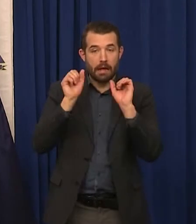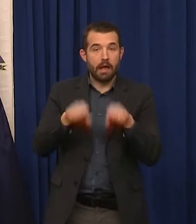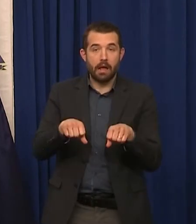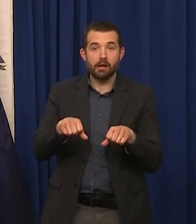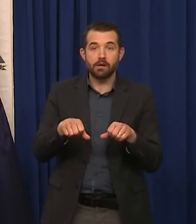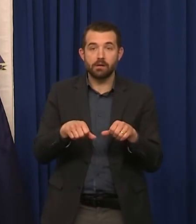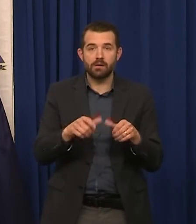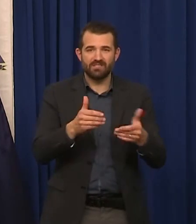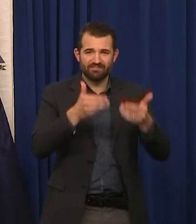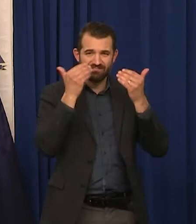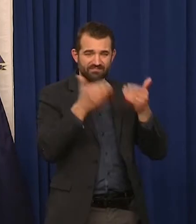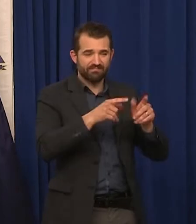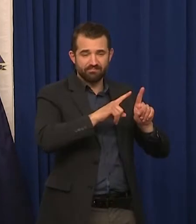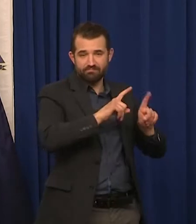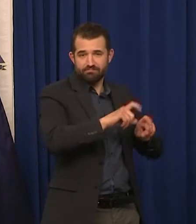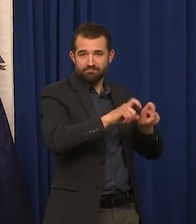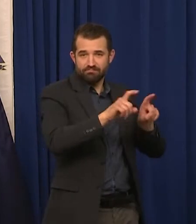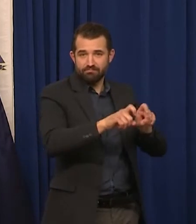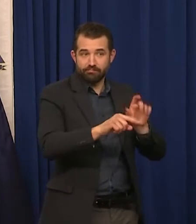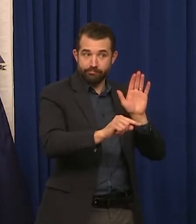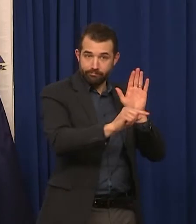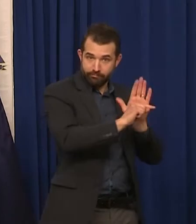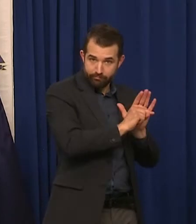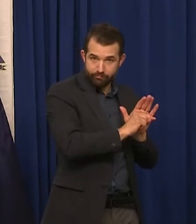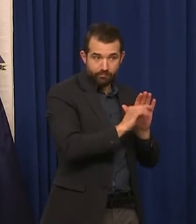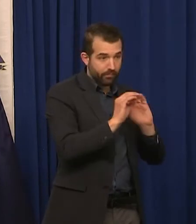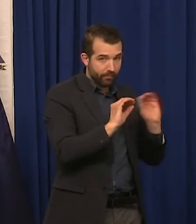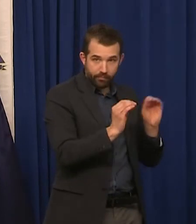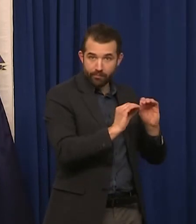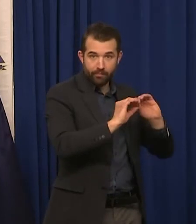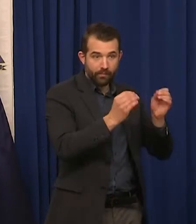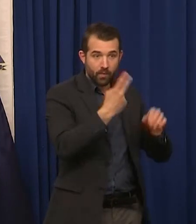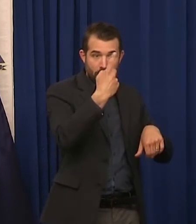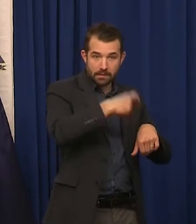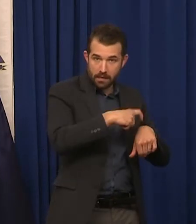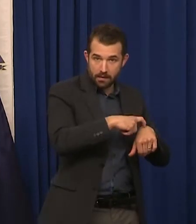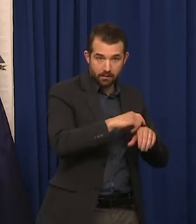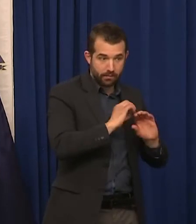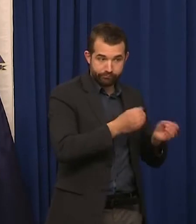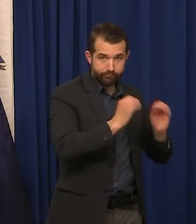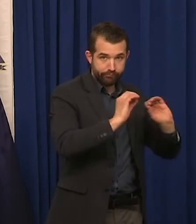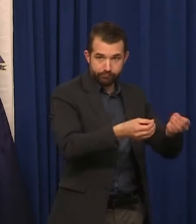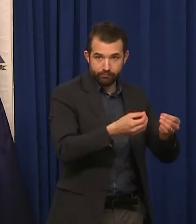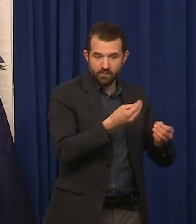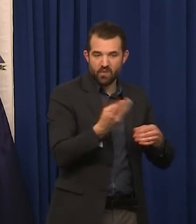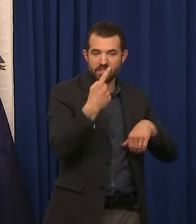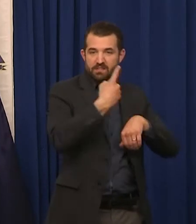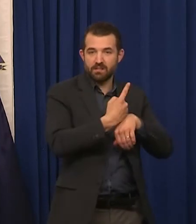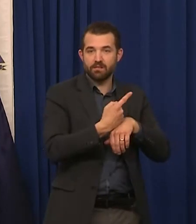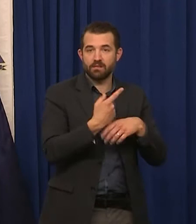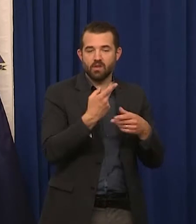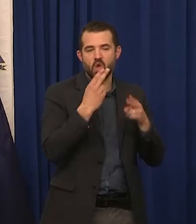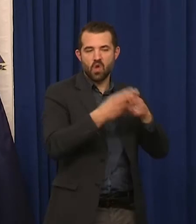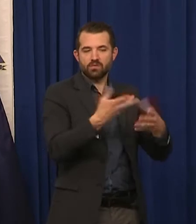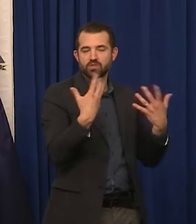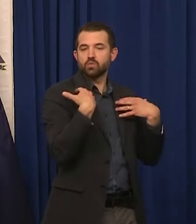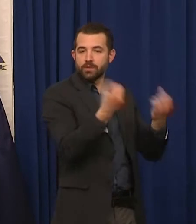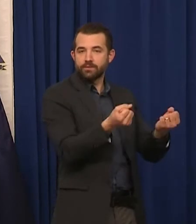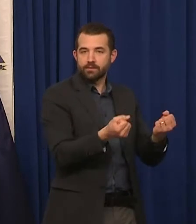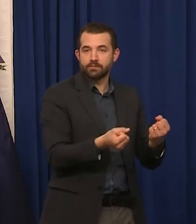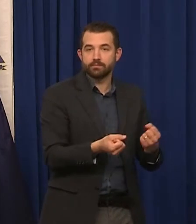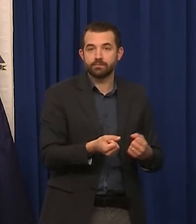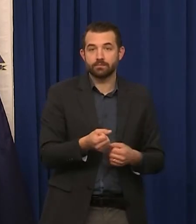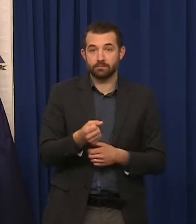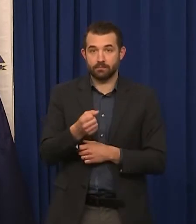tested negative twice over a certain number of days, they could be deemed to be recovered. That was the main way people